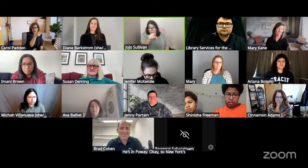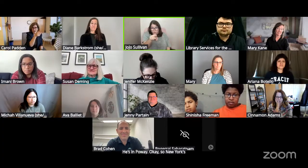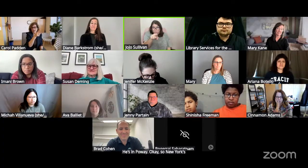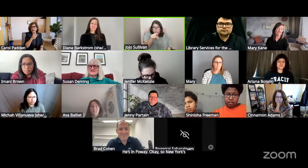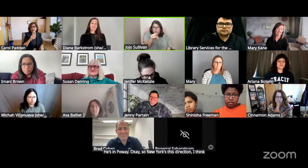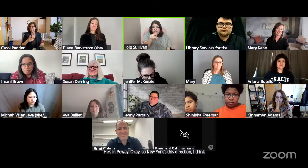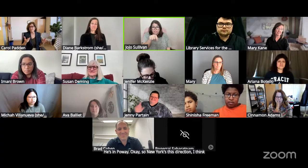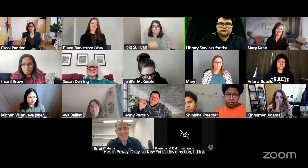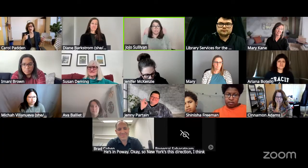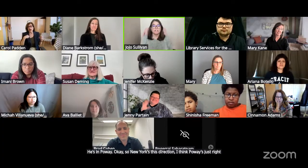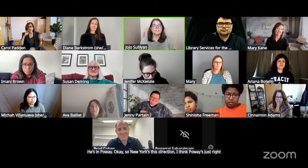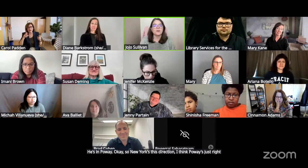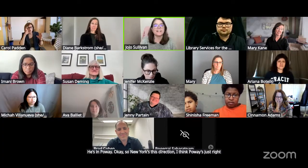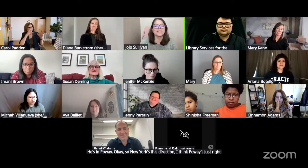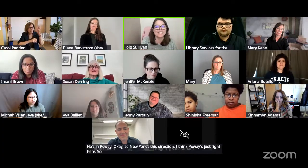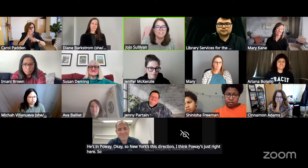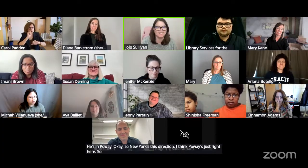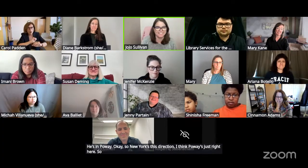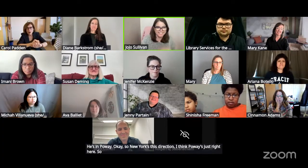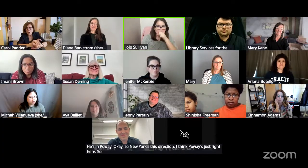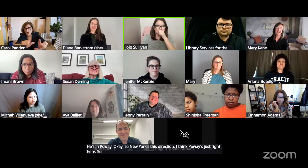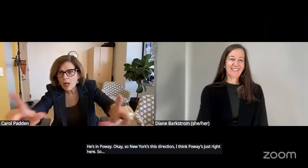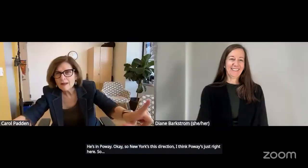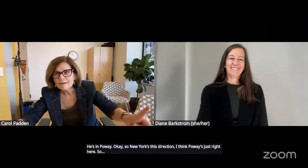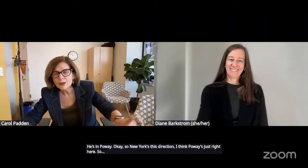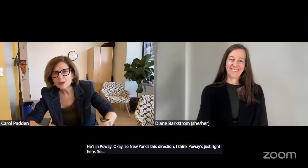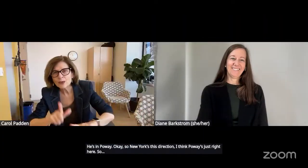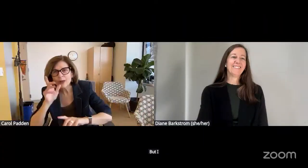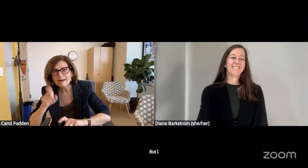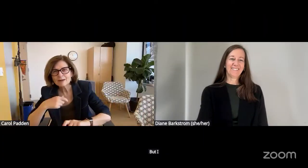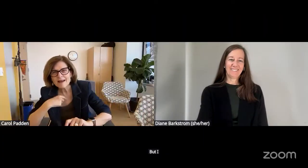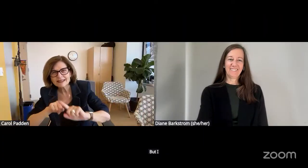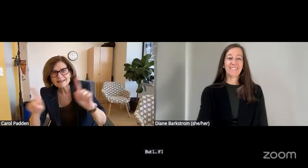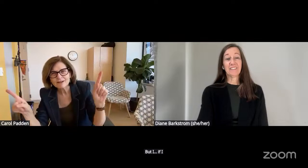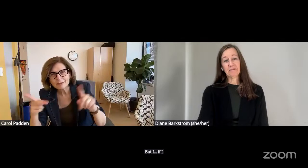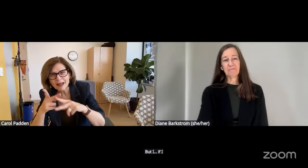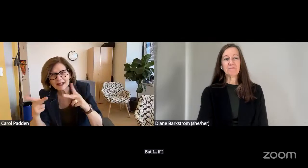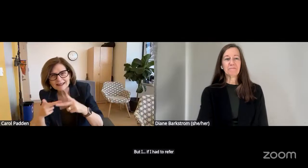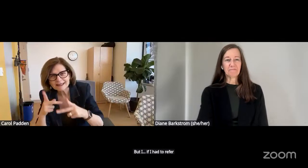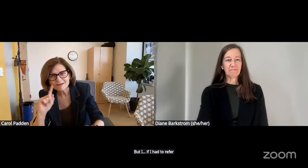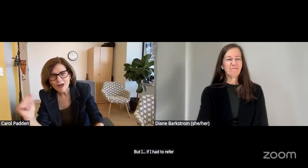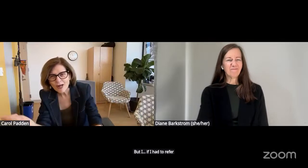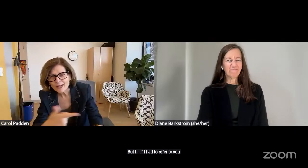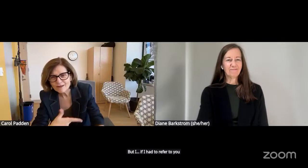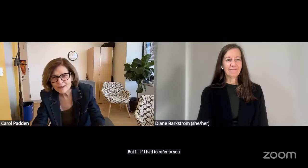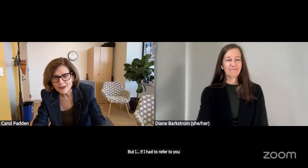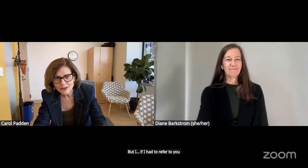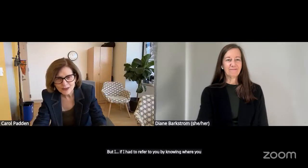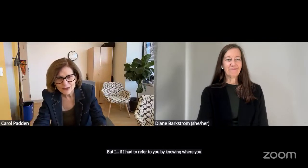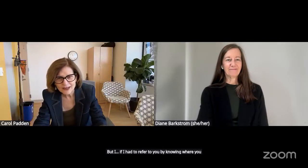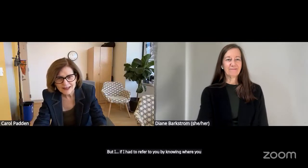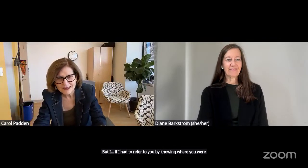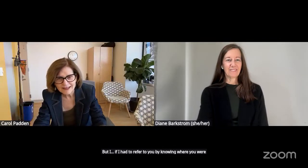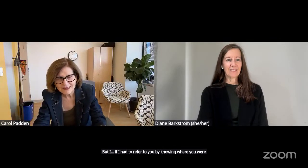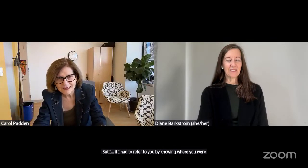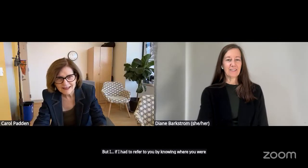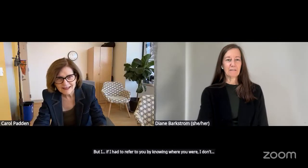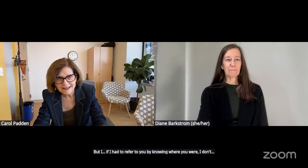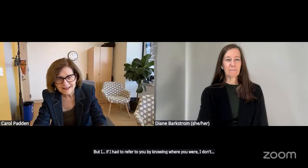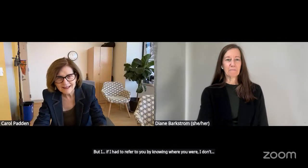Poway's just right here. So, but if I had to refer to you by knowing where you were, I couldn't do that. I don't know